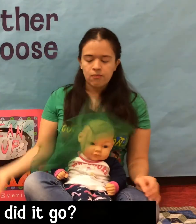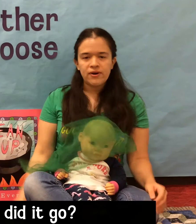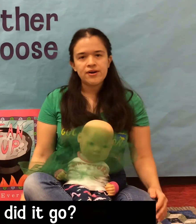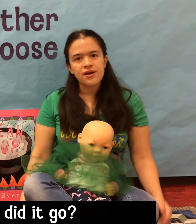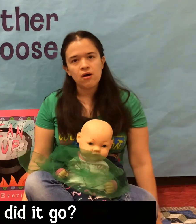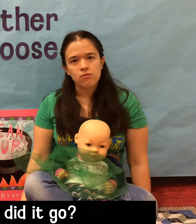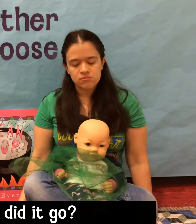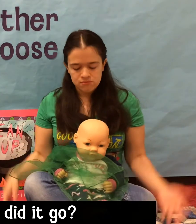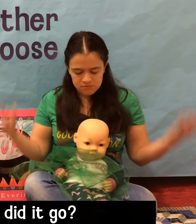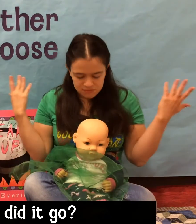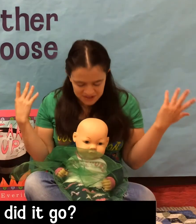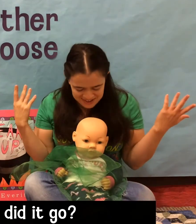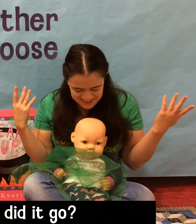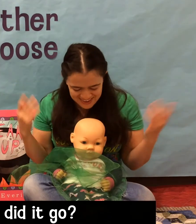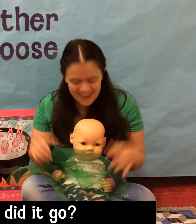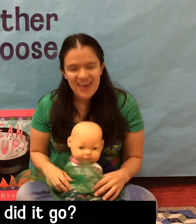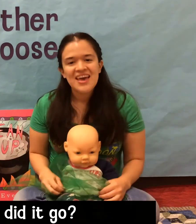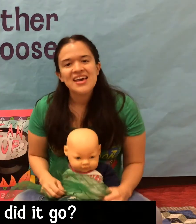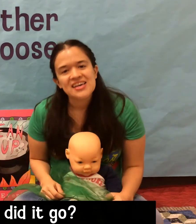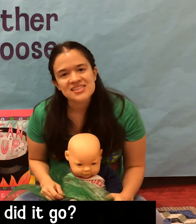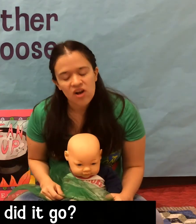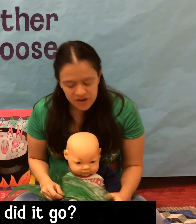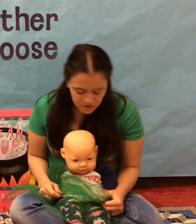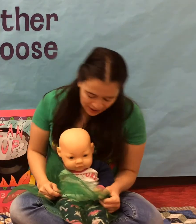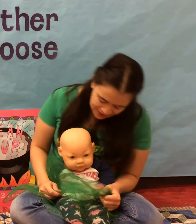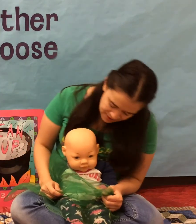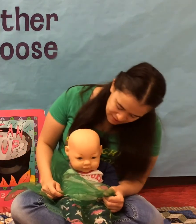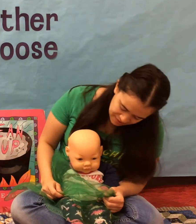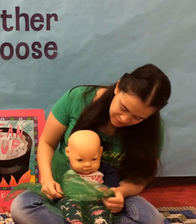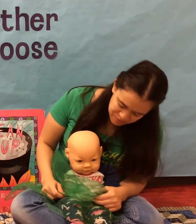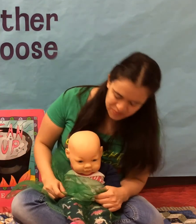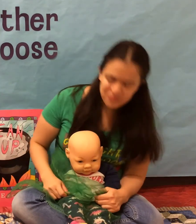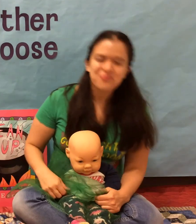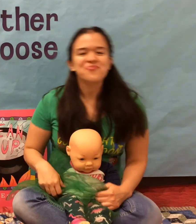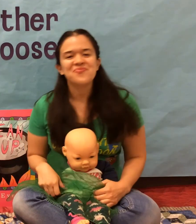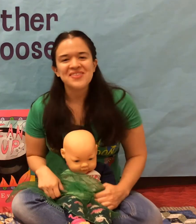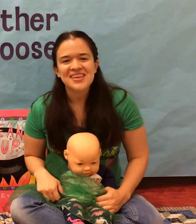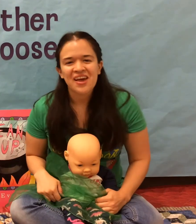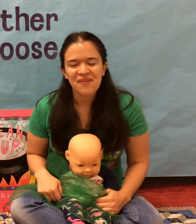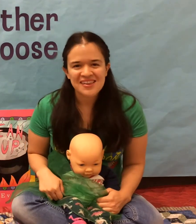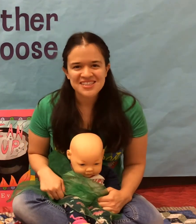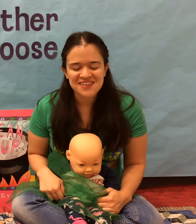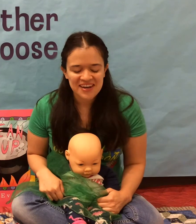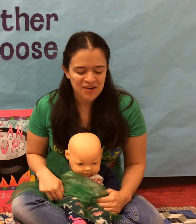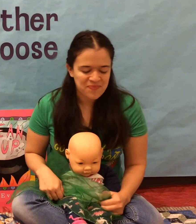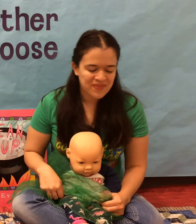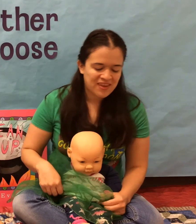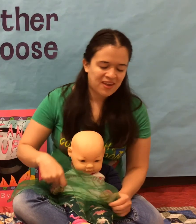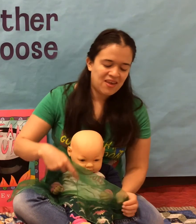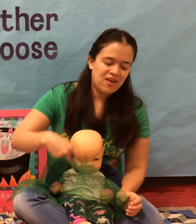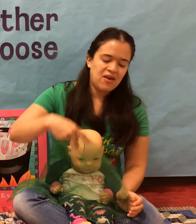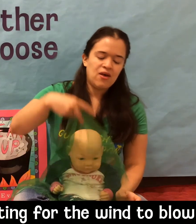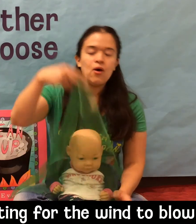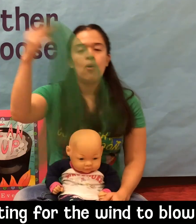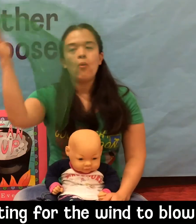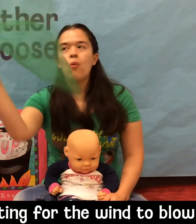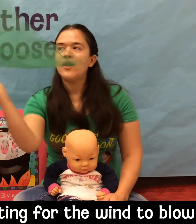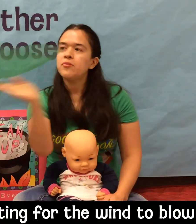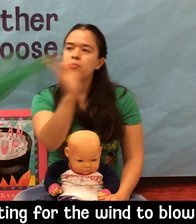Where did it go? Is it on your head? Okay, let's do that again. One